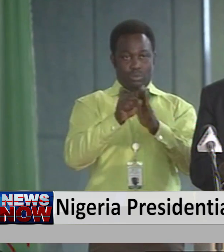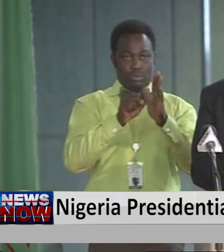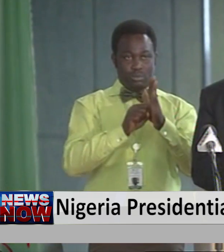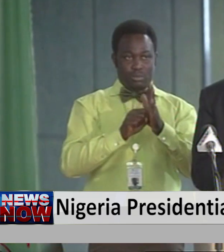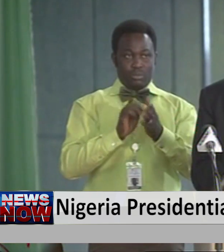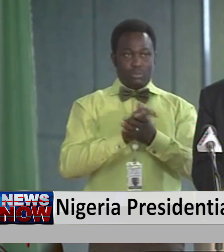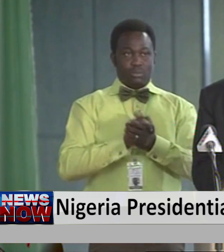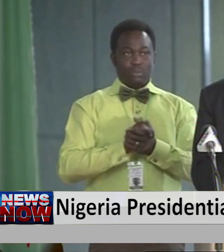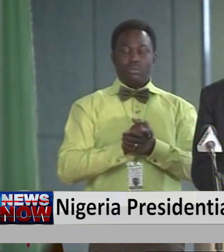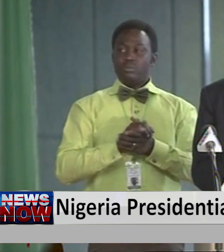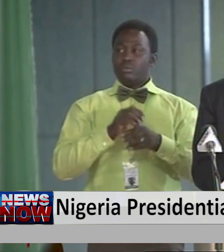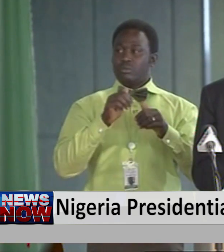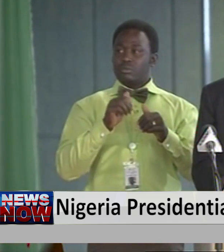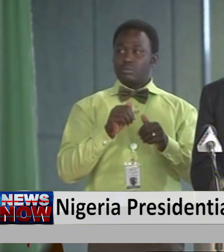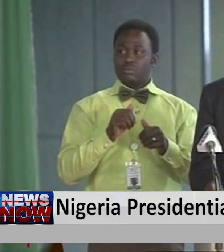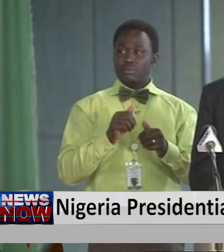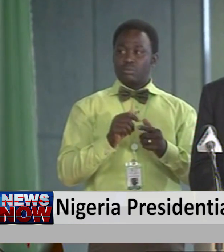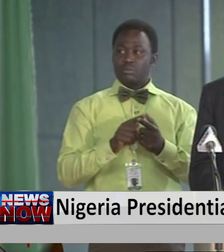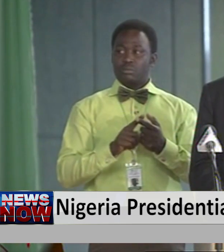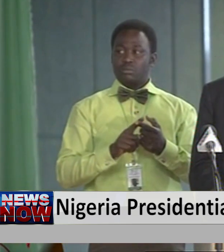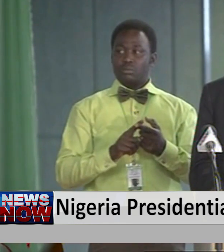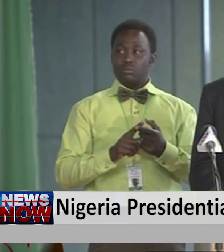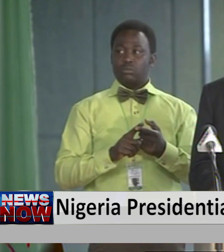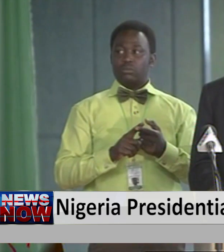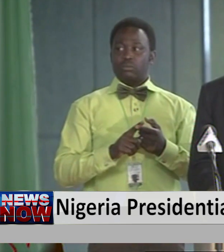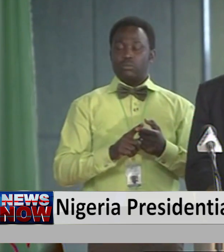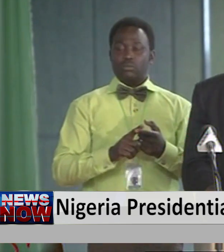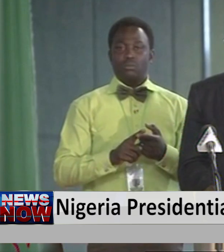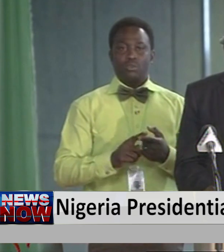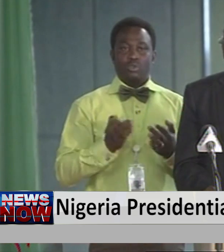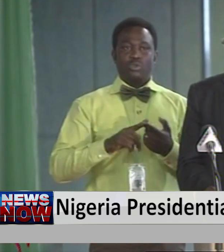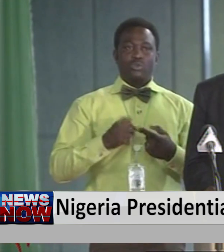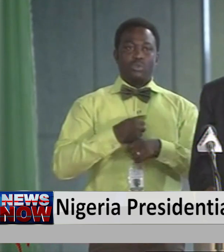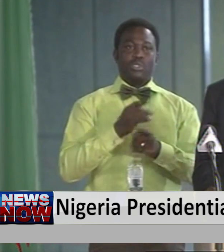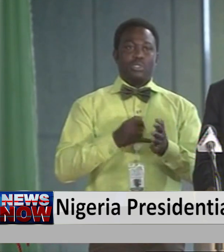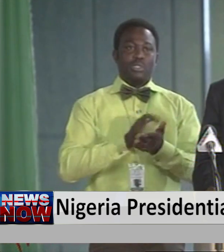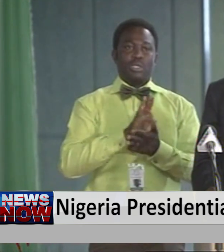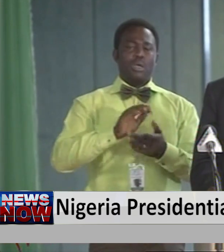Can you clarify this further? You said when